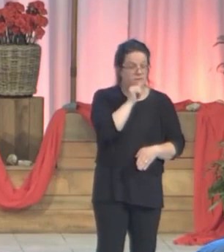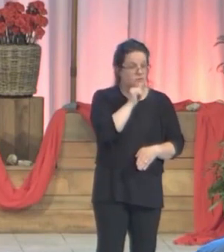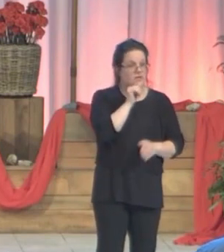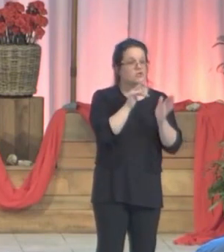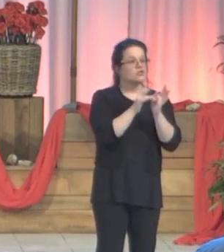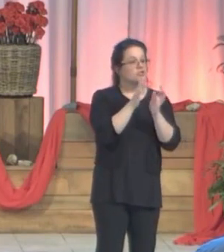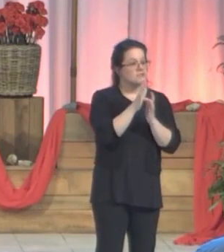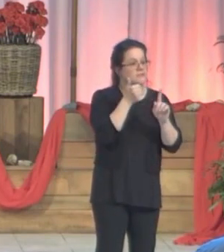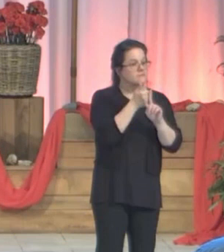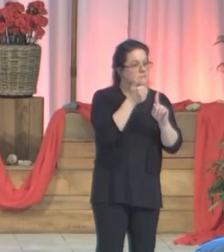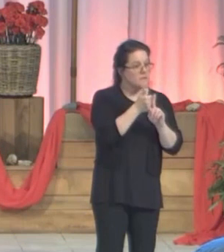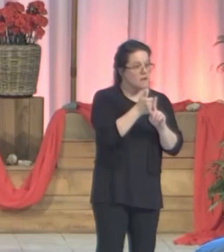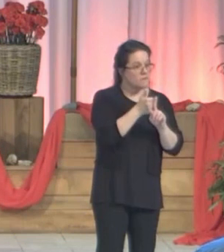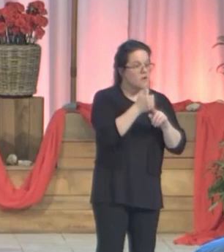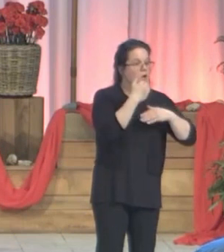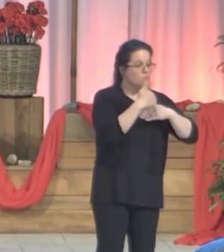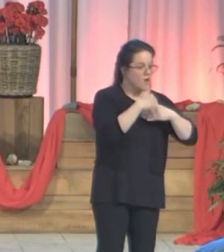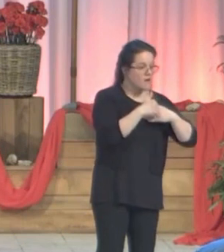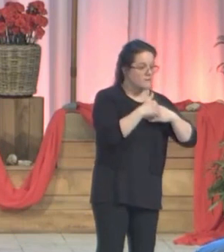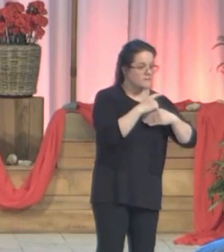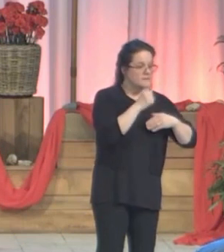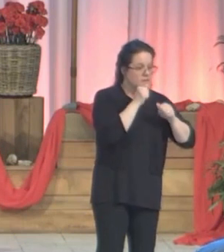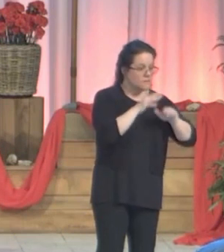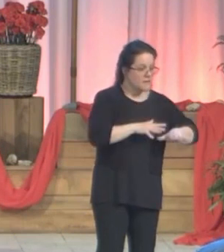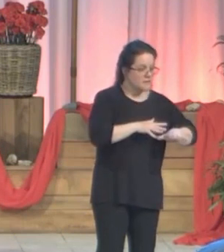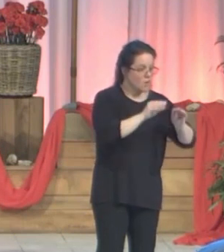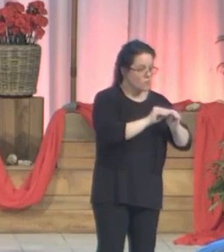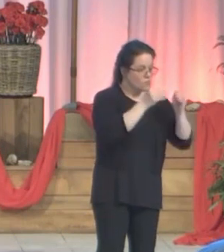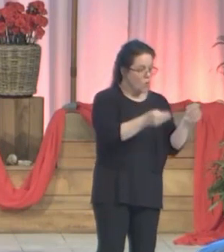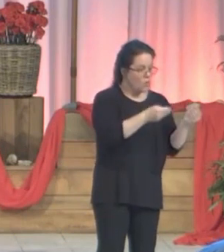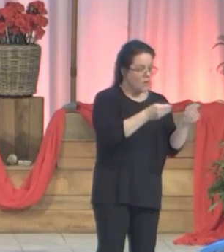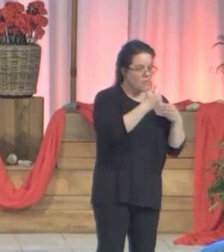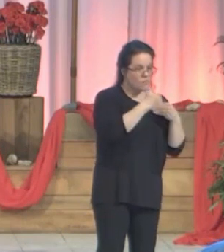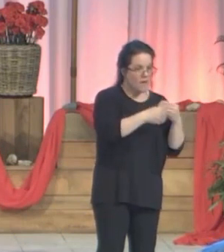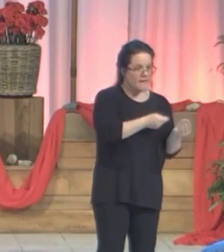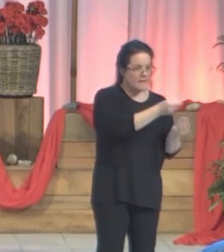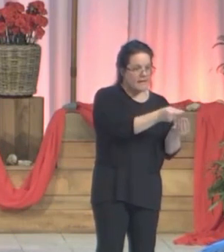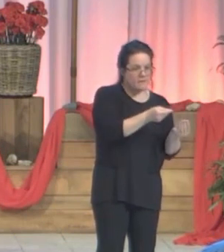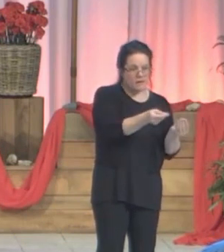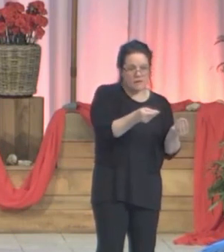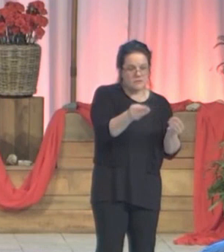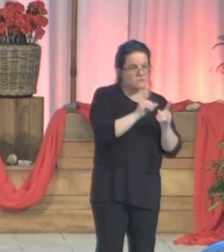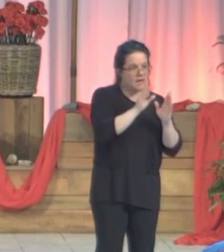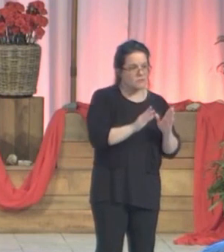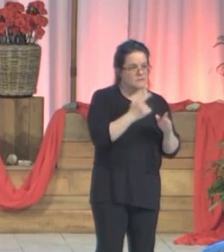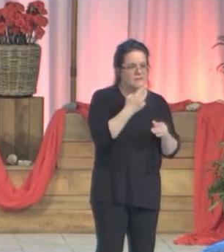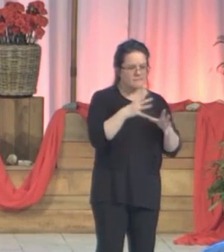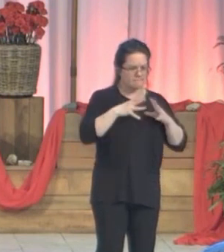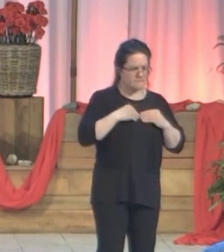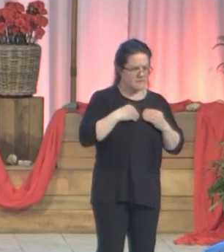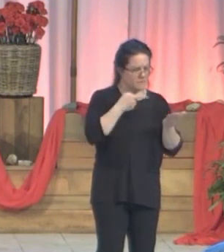Jesus himself took bread, said the blessing, broke the bread, and gave it to he his He has disciples. To show everyone, even though everyone can see it. He said, take